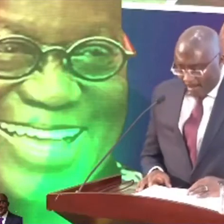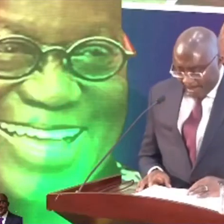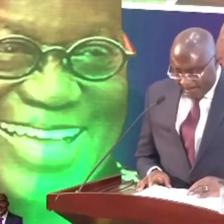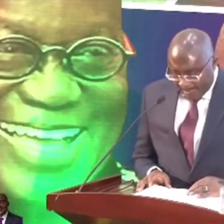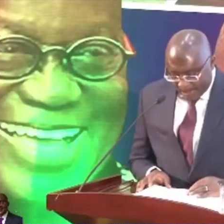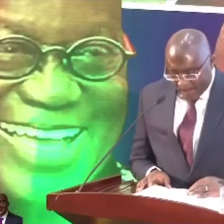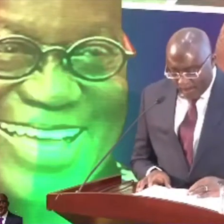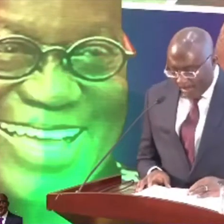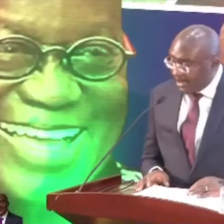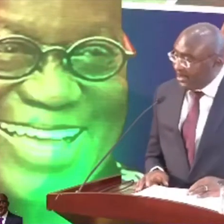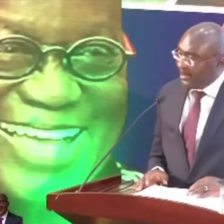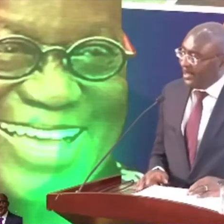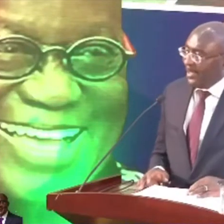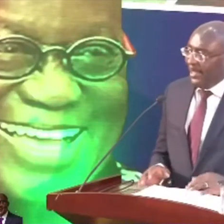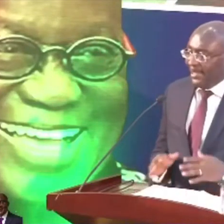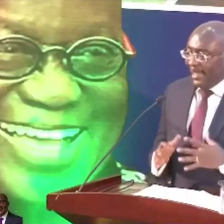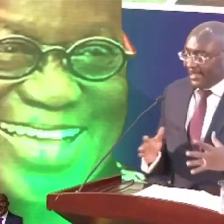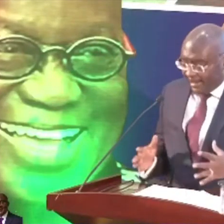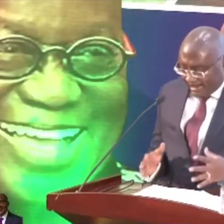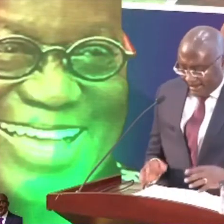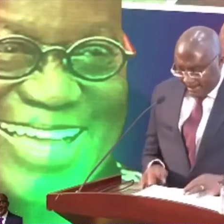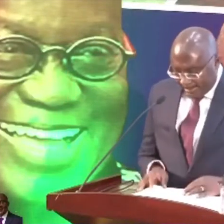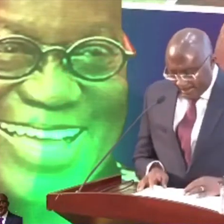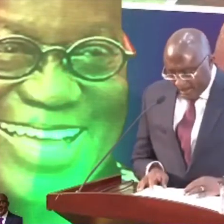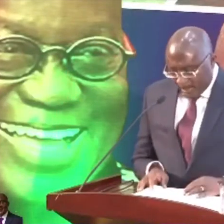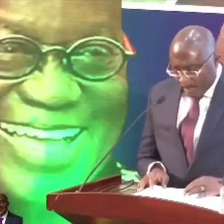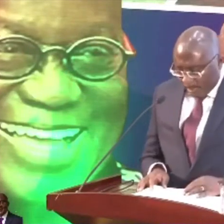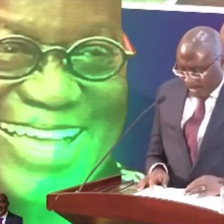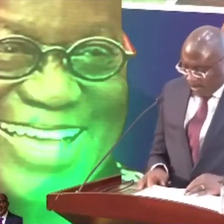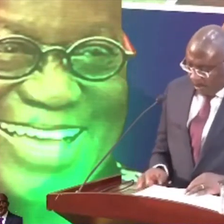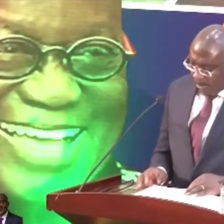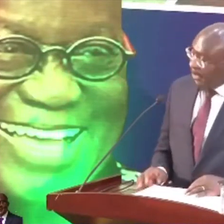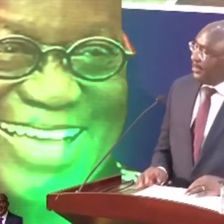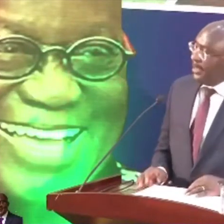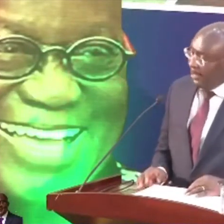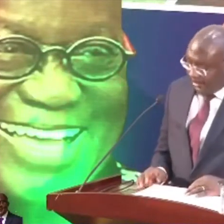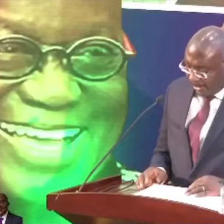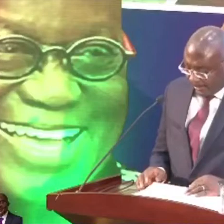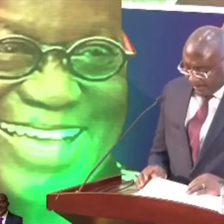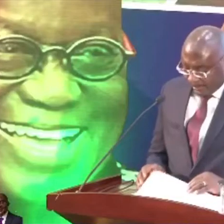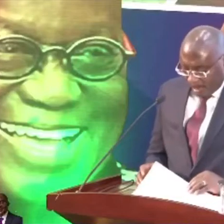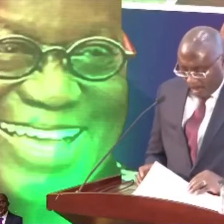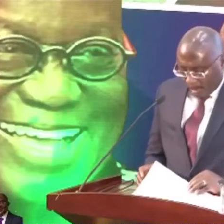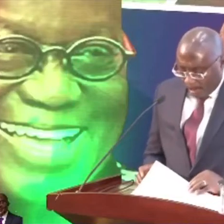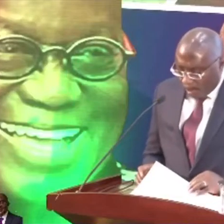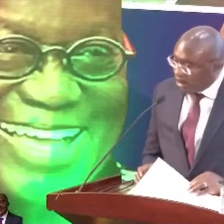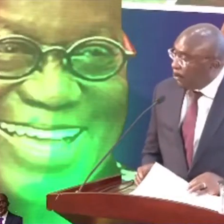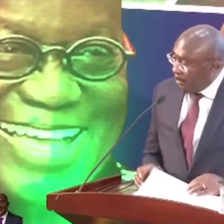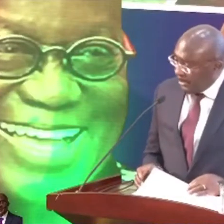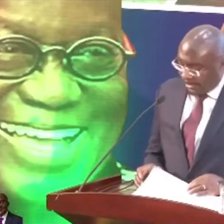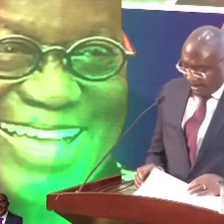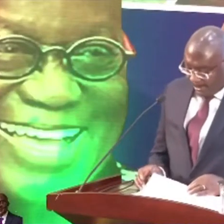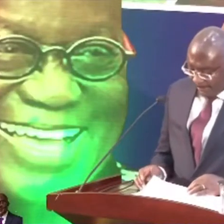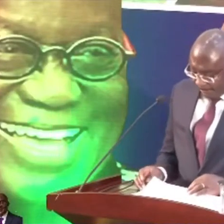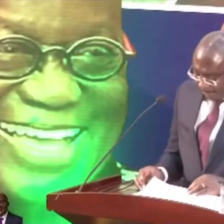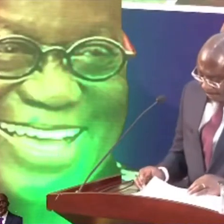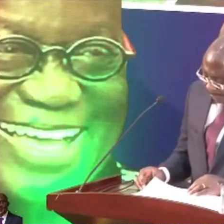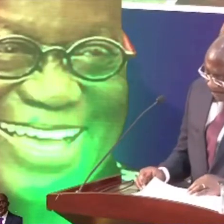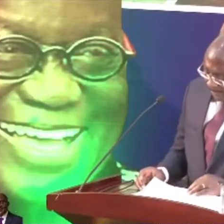our manifesto promises and the extent to which we have delivered on those